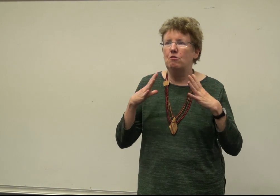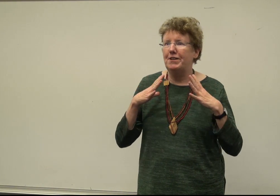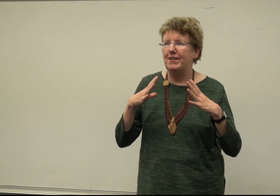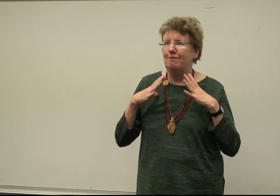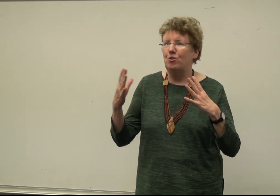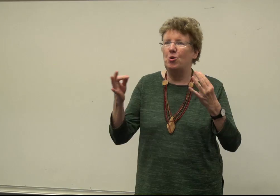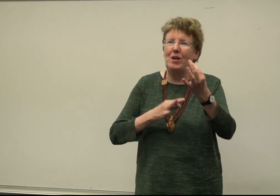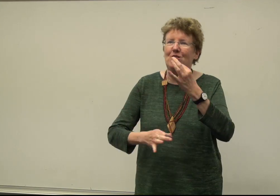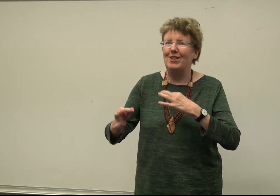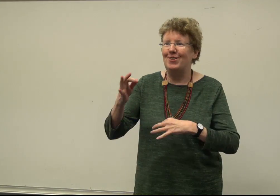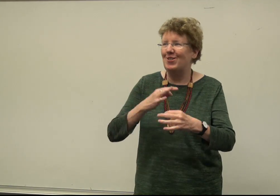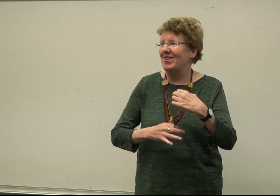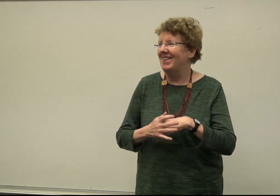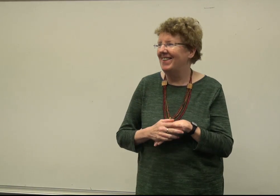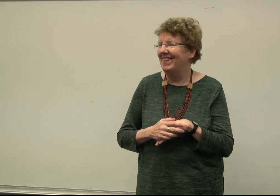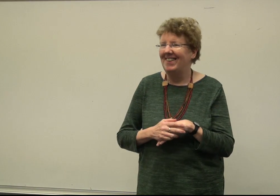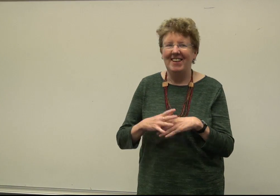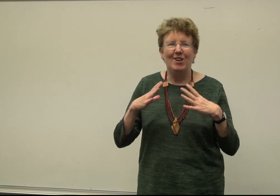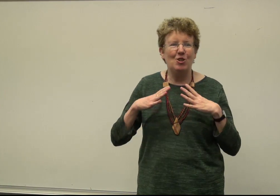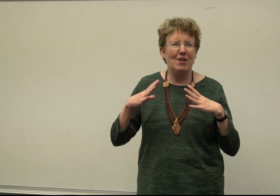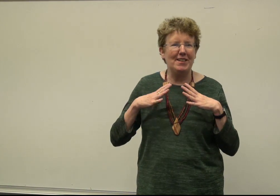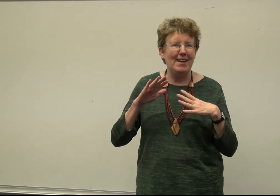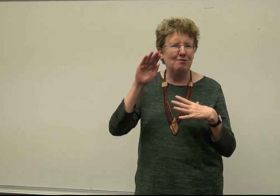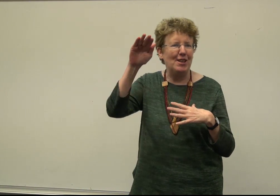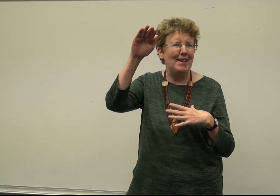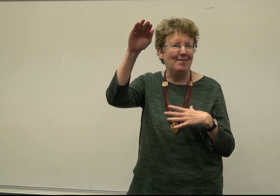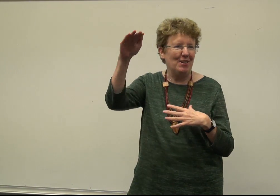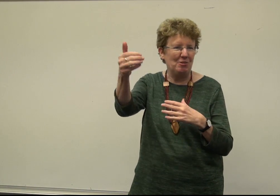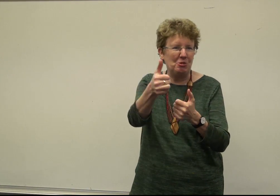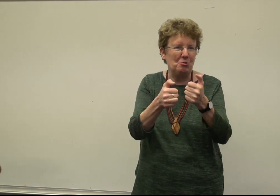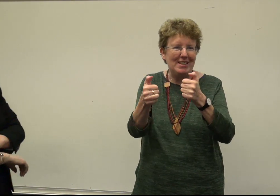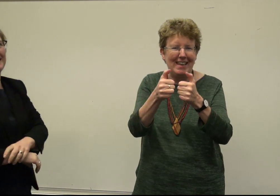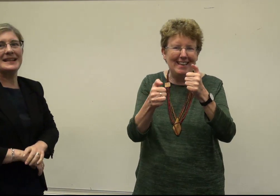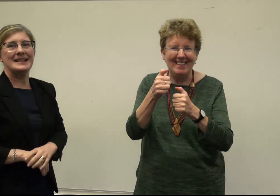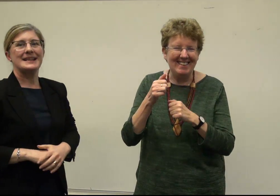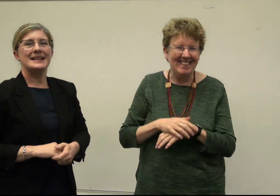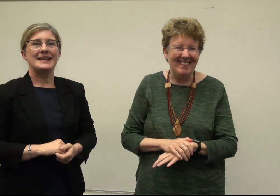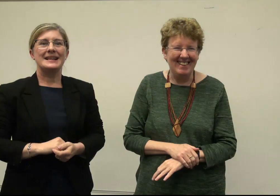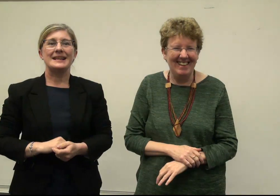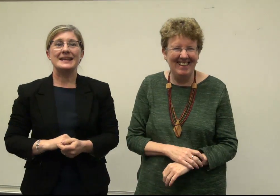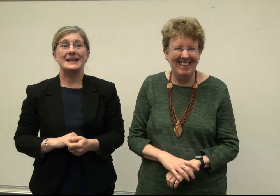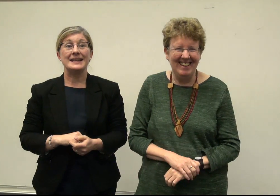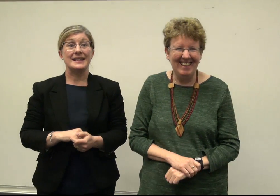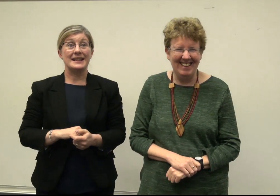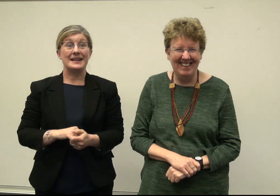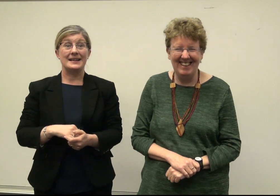Are you ready for your questions? Are you ready out there with your tweeting?